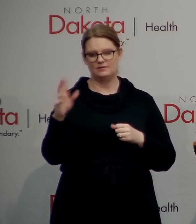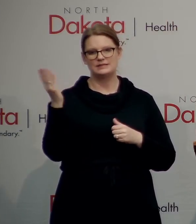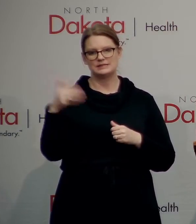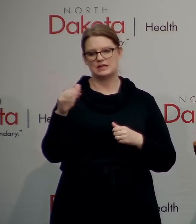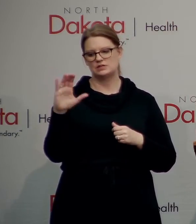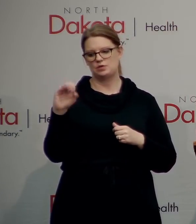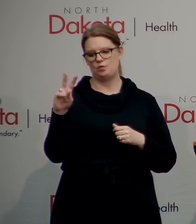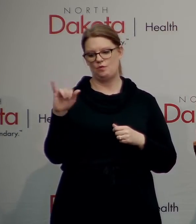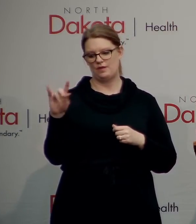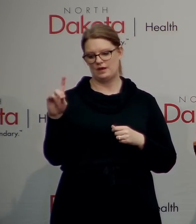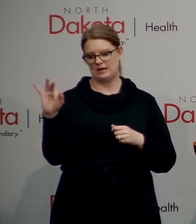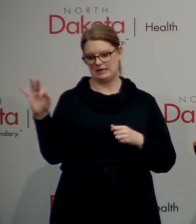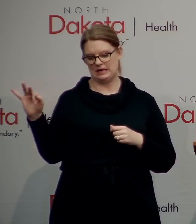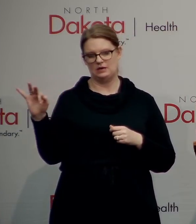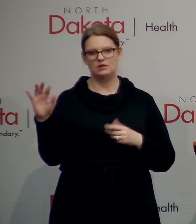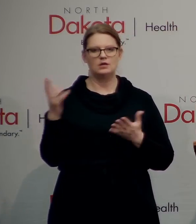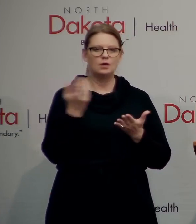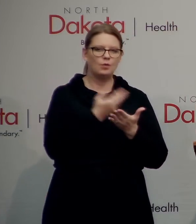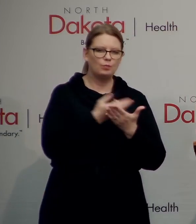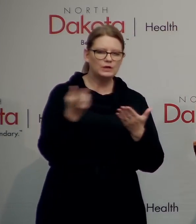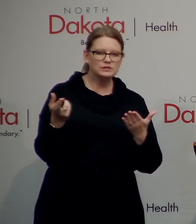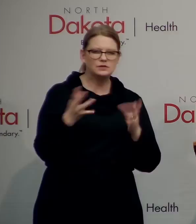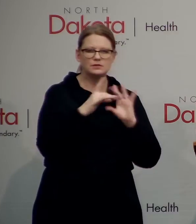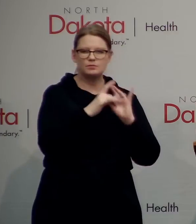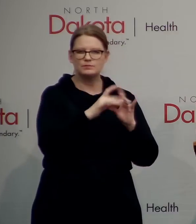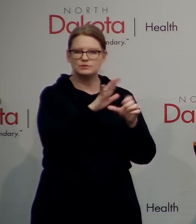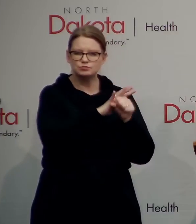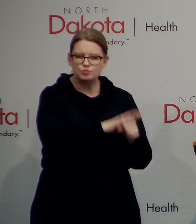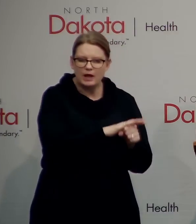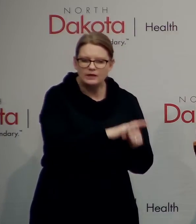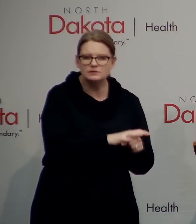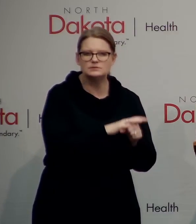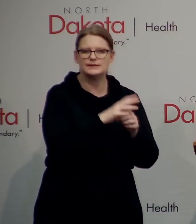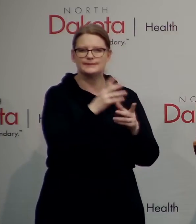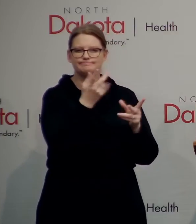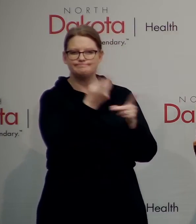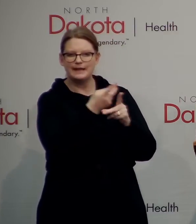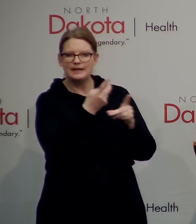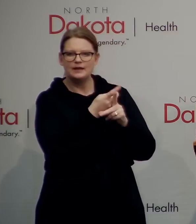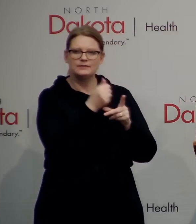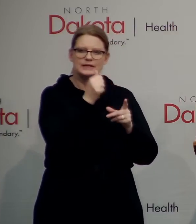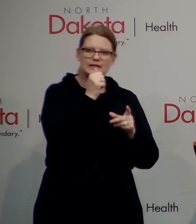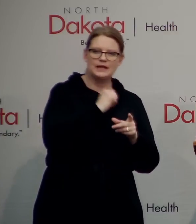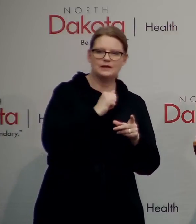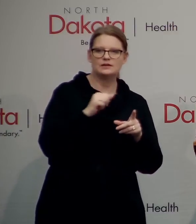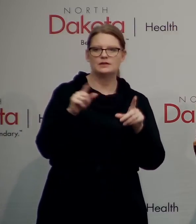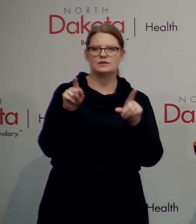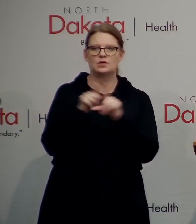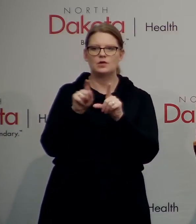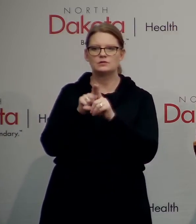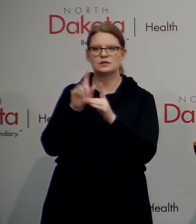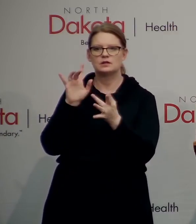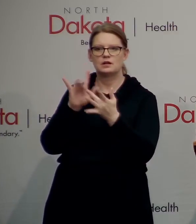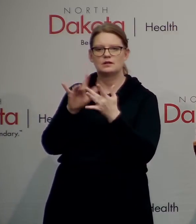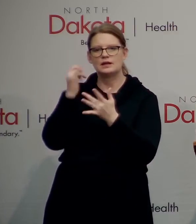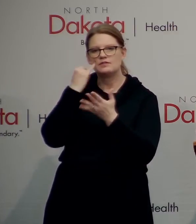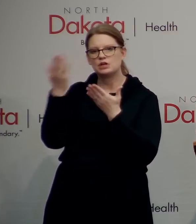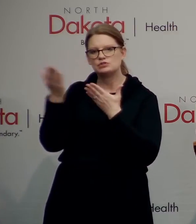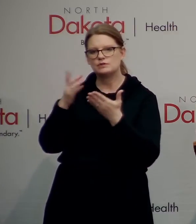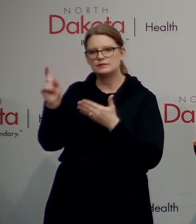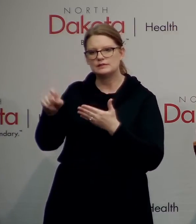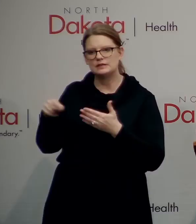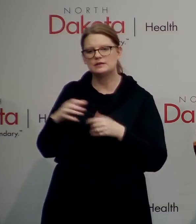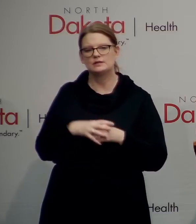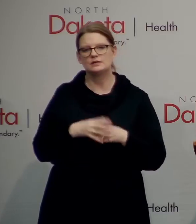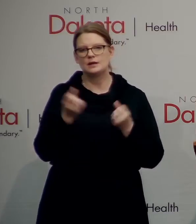www.behavioralhealth.nd.gov/COVID-19. We have resources around dealing with the stress and also being able to find contact if there are services needed. We have